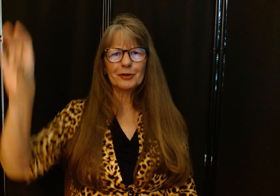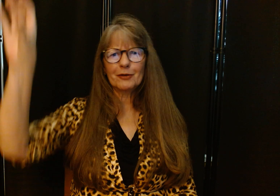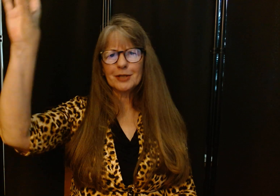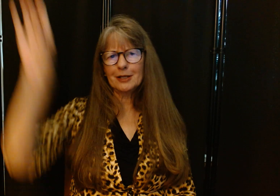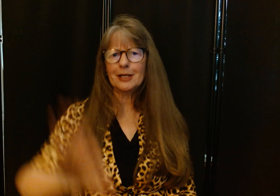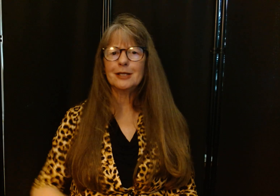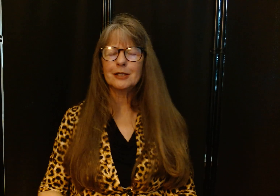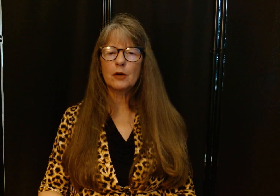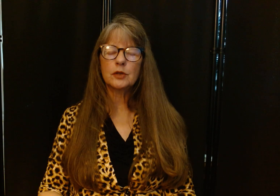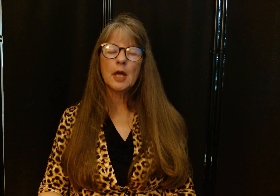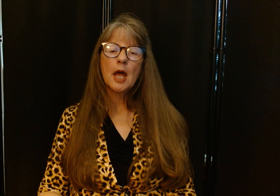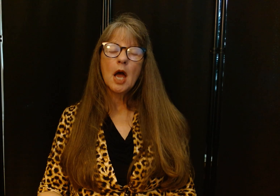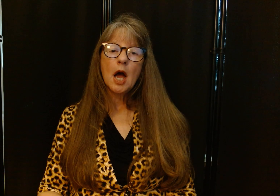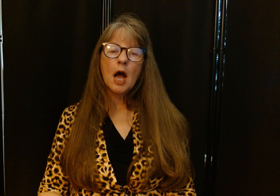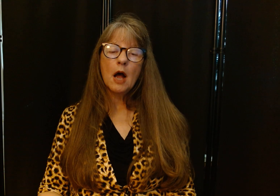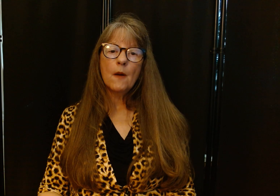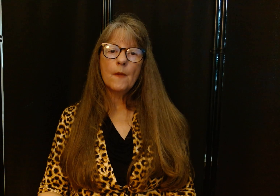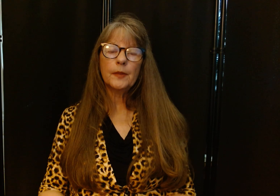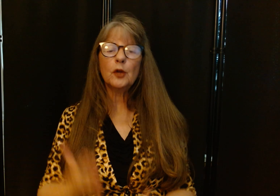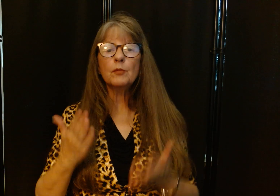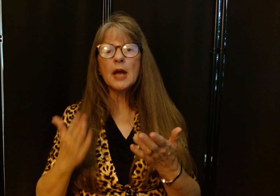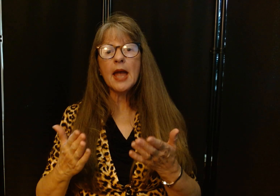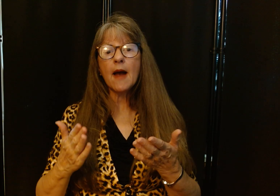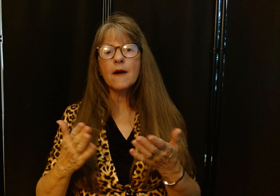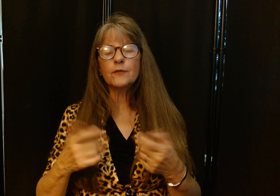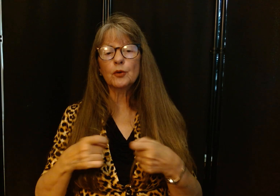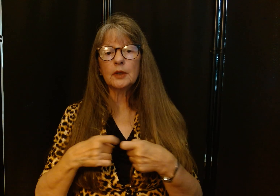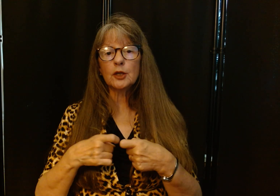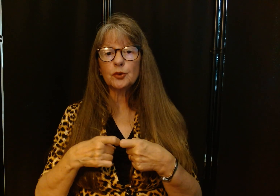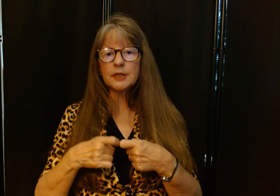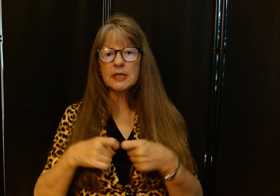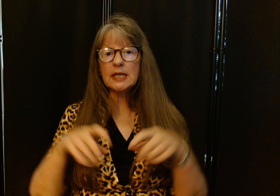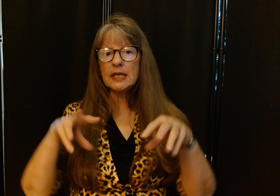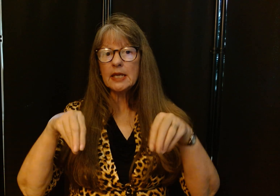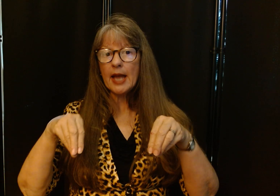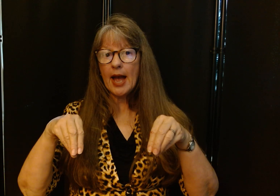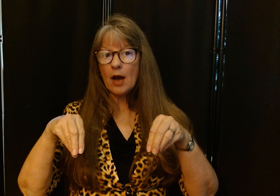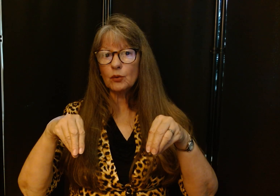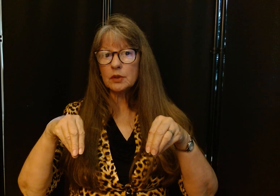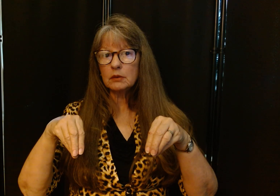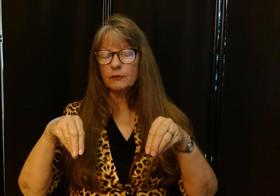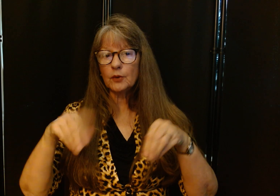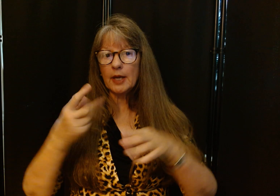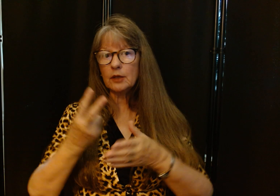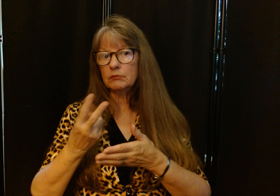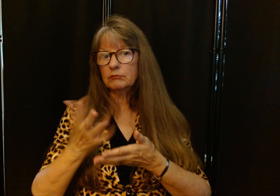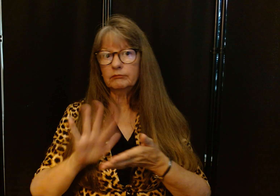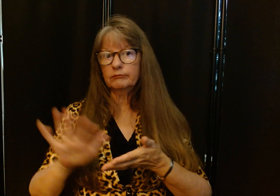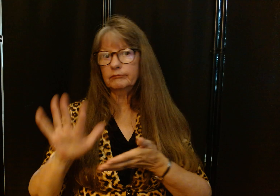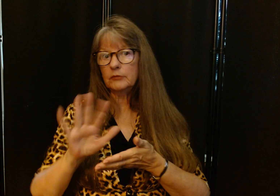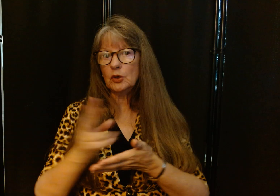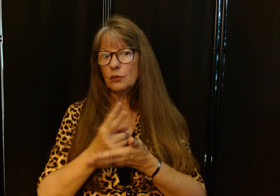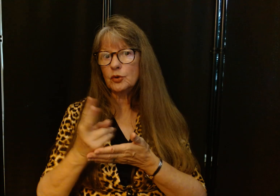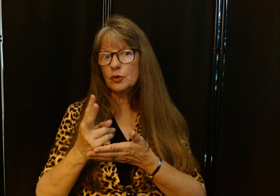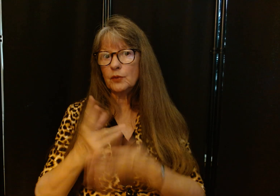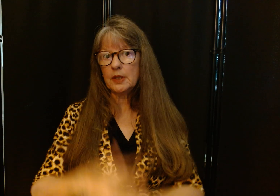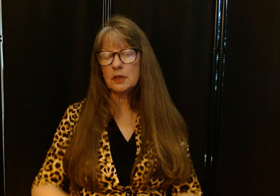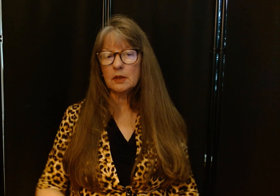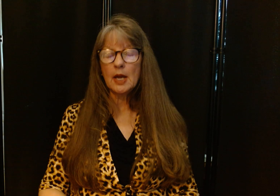and the east coast. You may have your electricity out for like, you know, 2 weeks. You